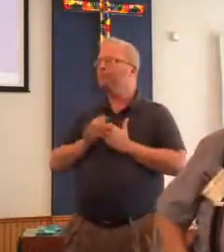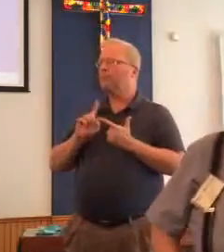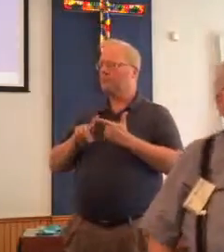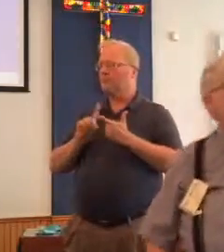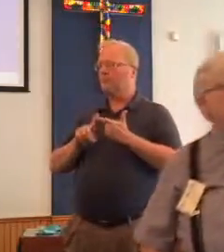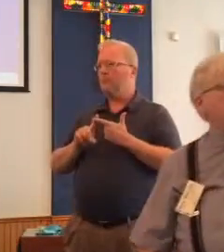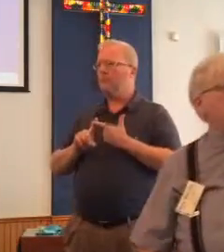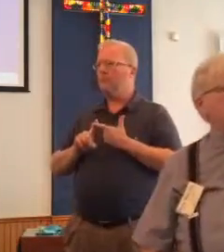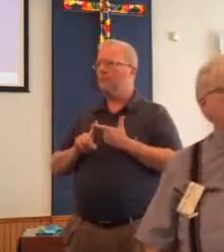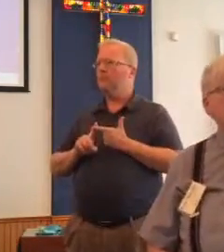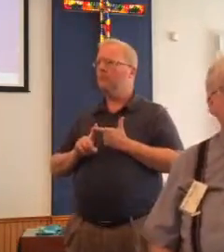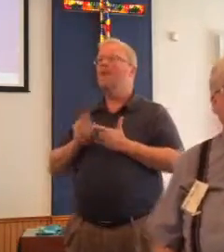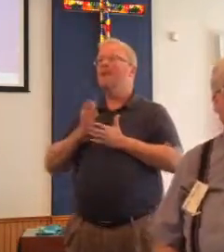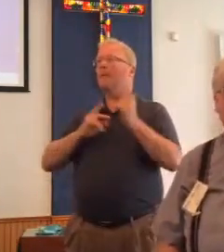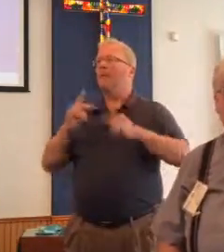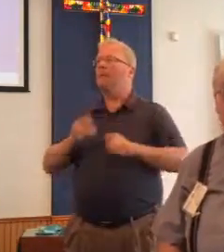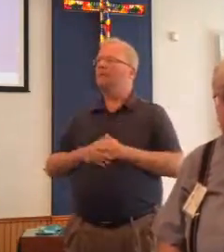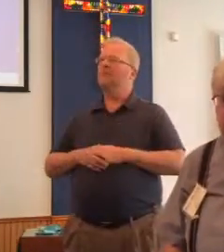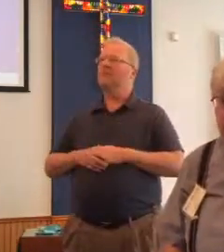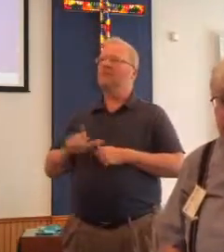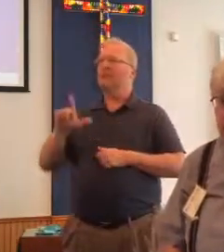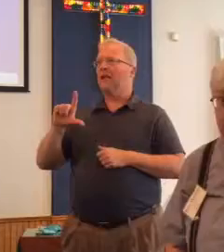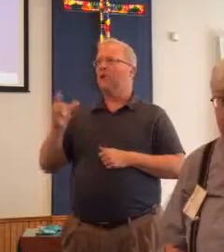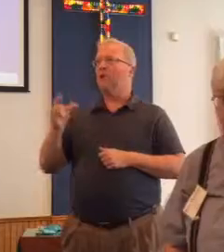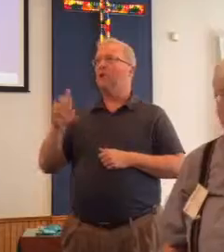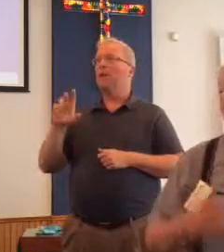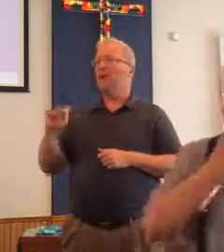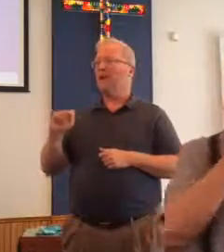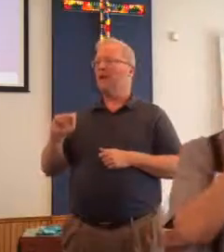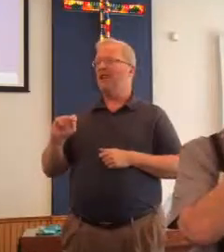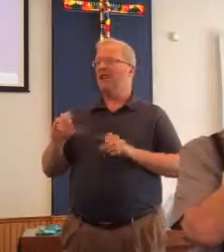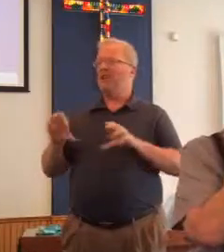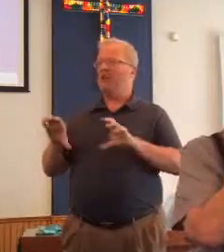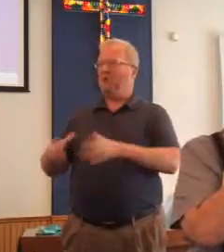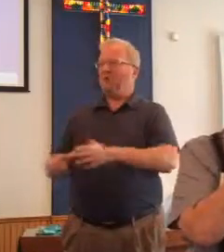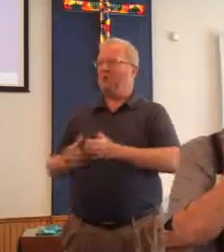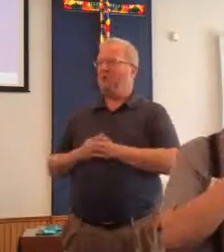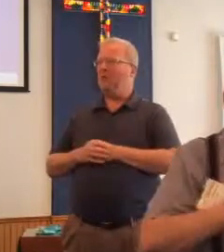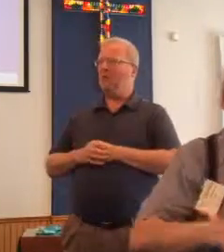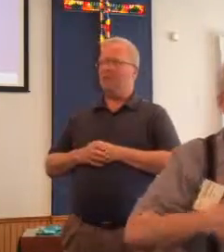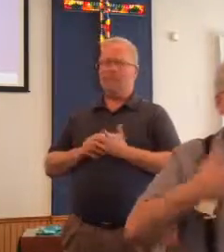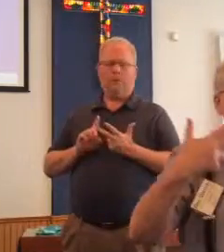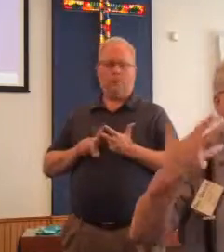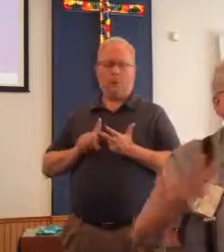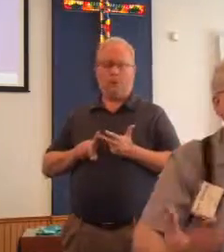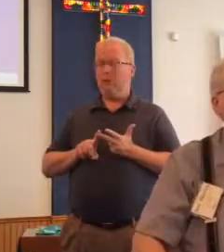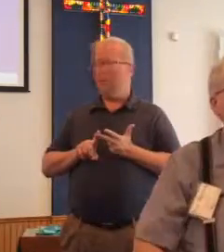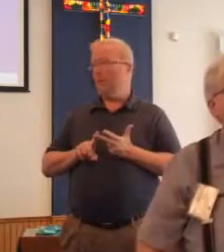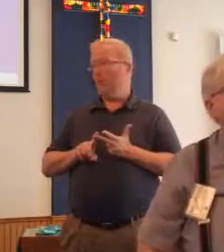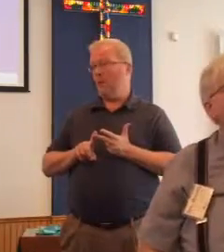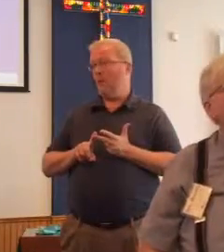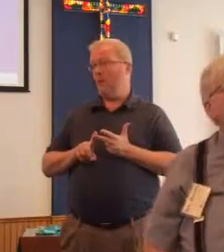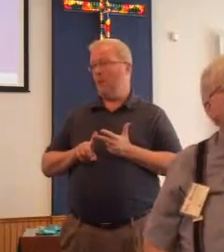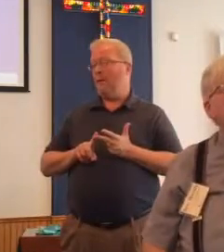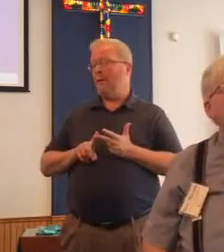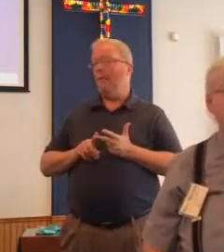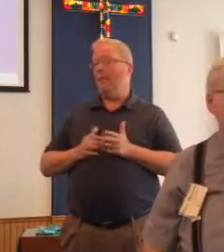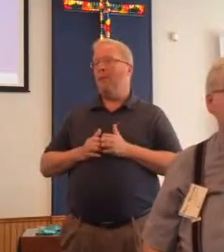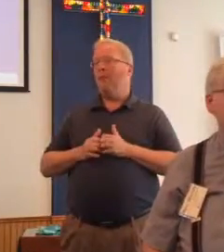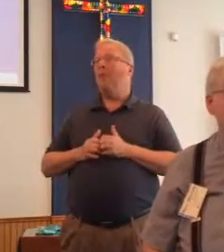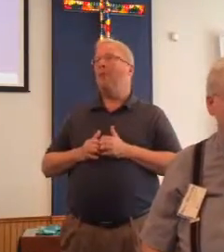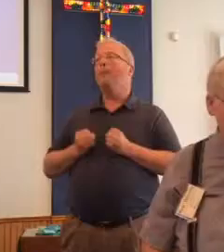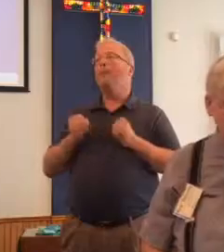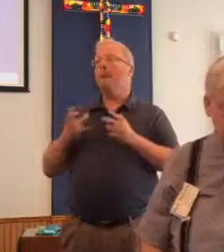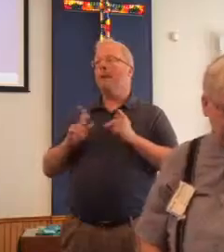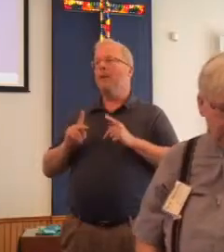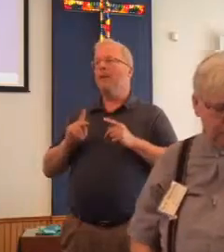an LGBT sect, or usually, when people are using it in that way, that